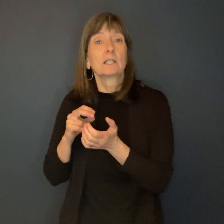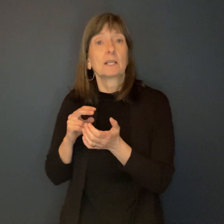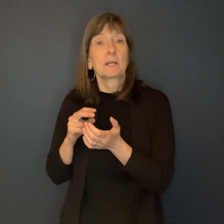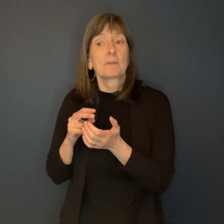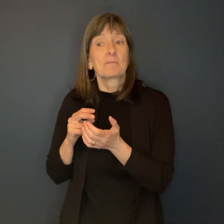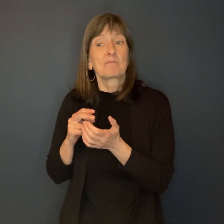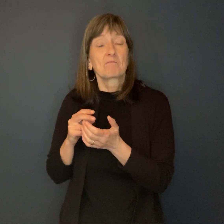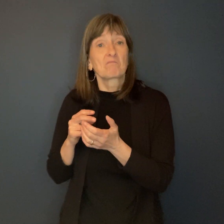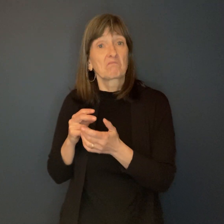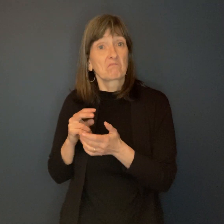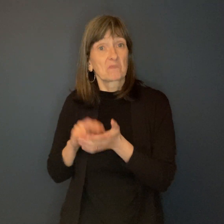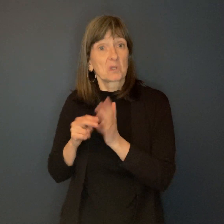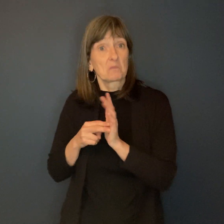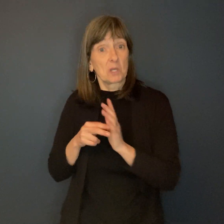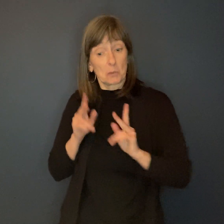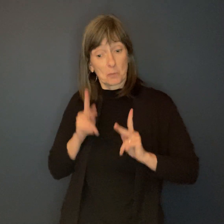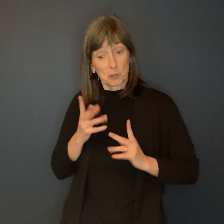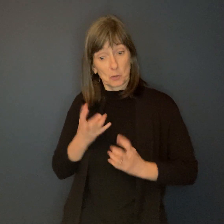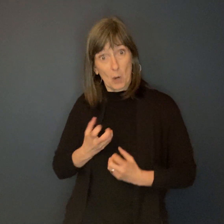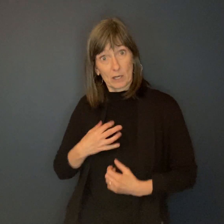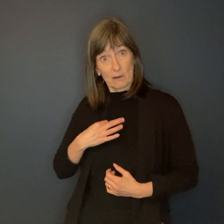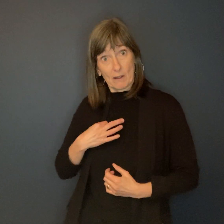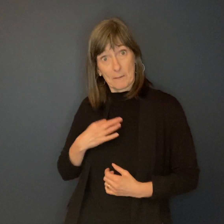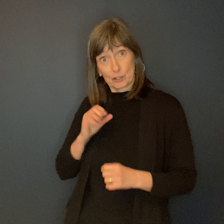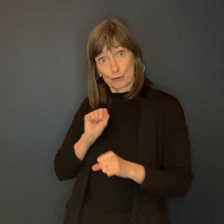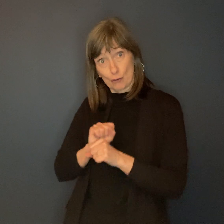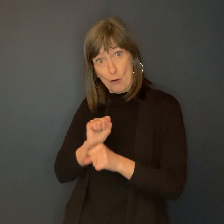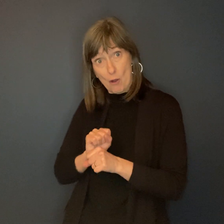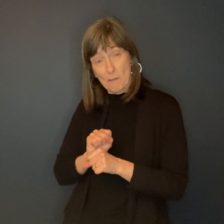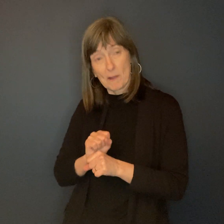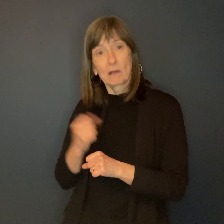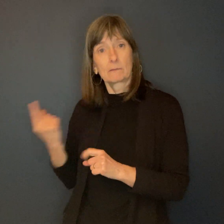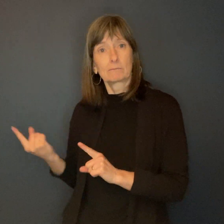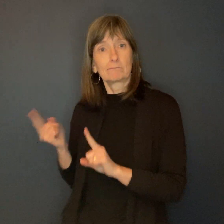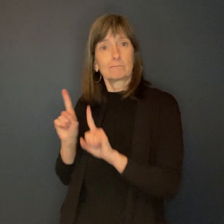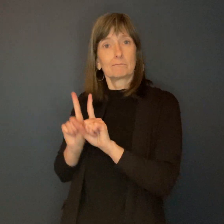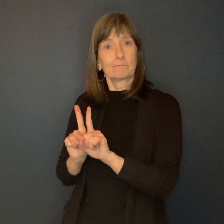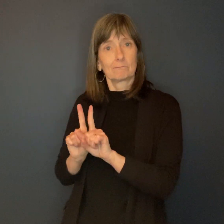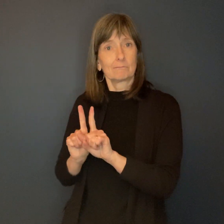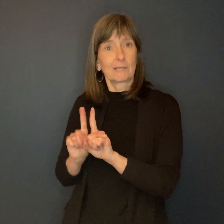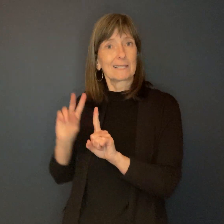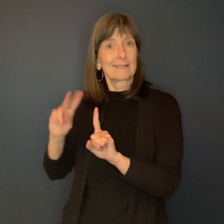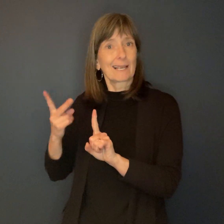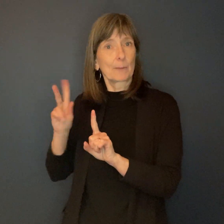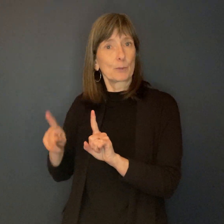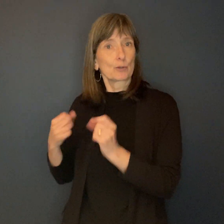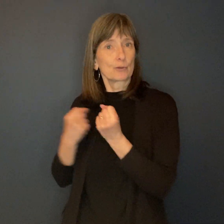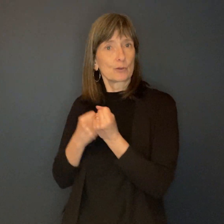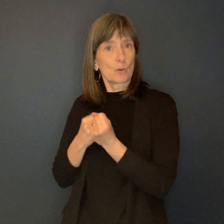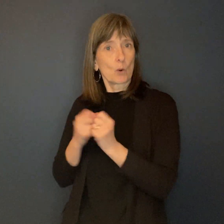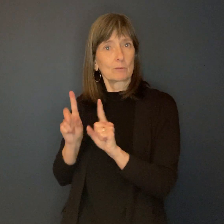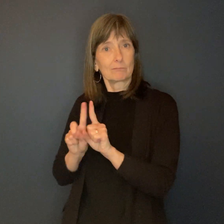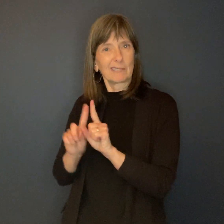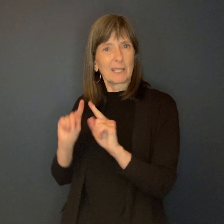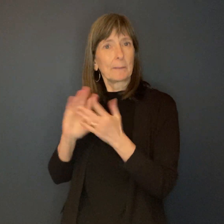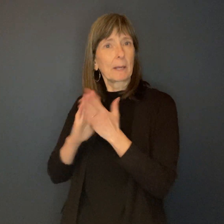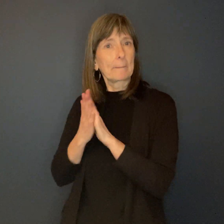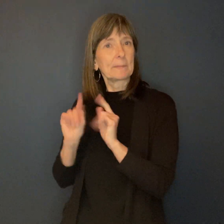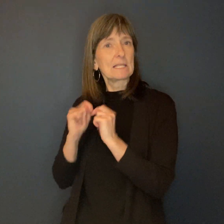compete in the labor force, that they may need somebody else to work alongside of them, and sort of like a team, and